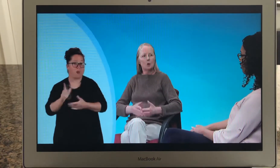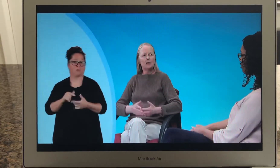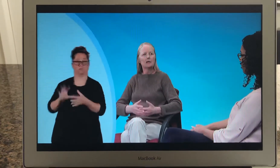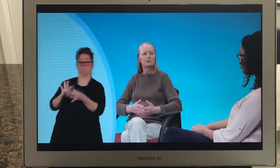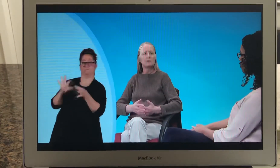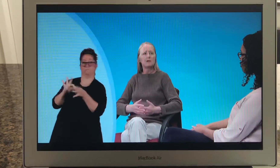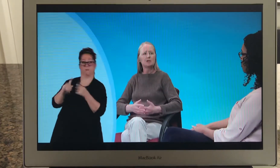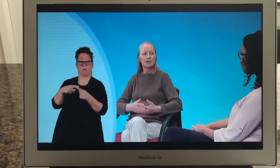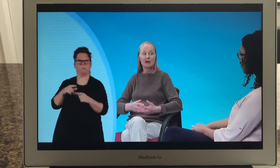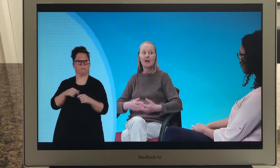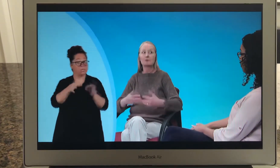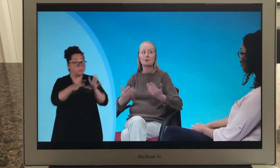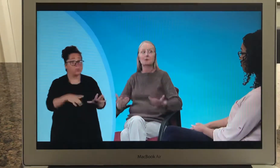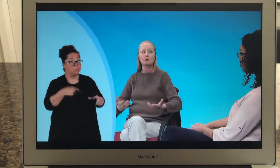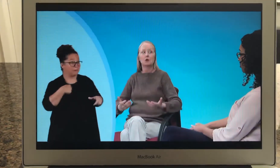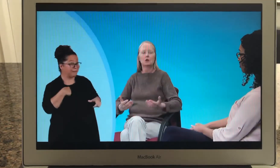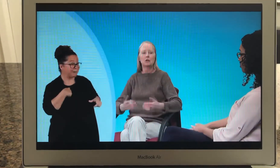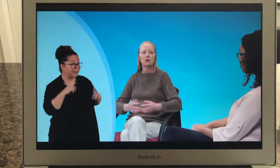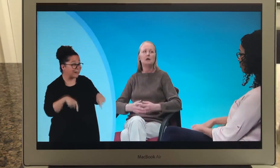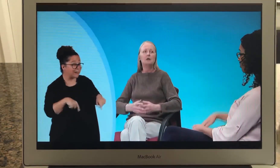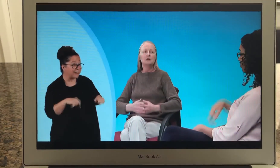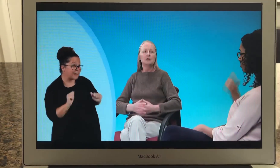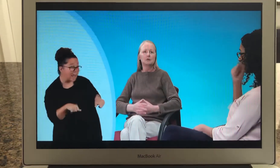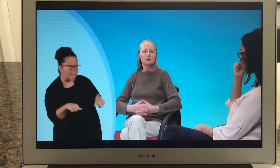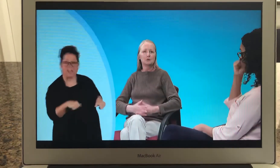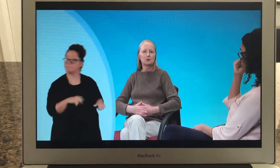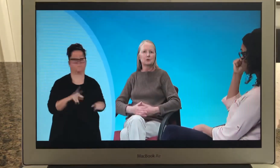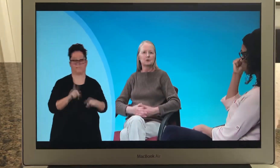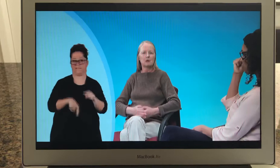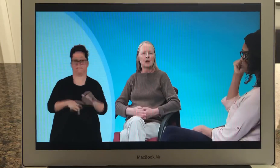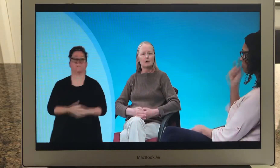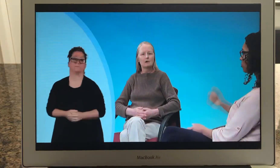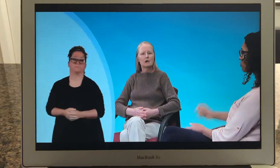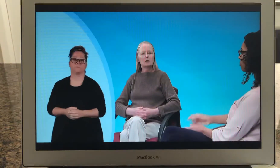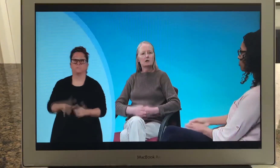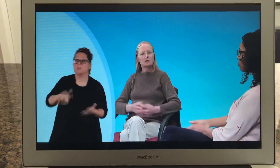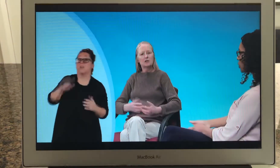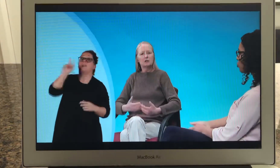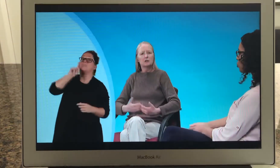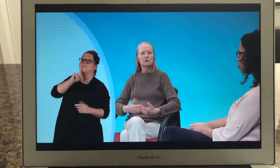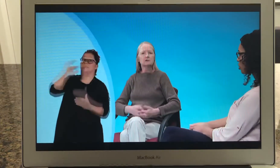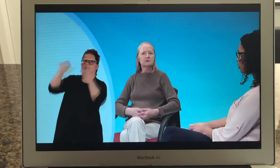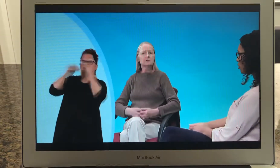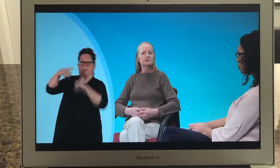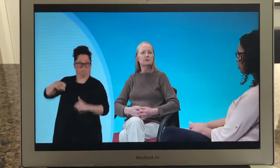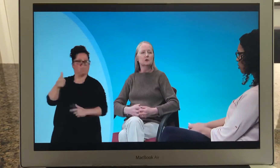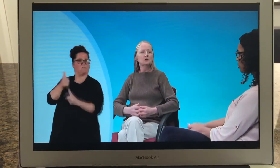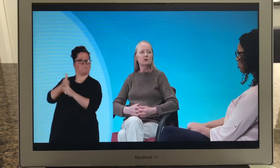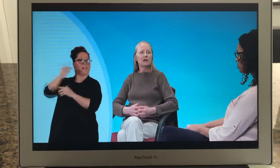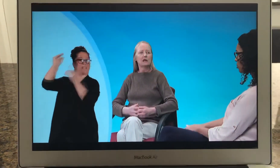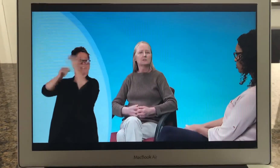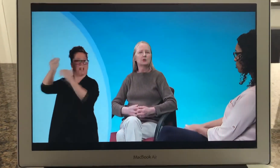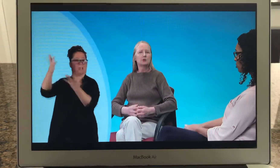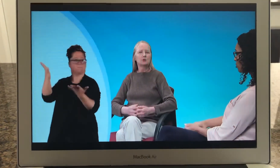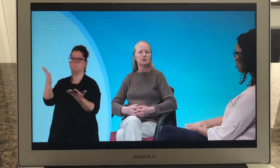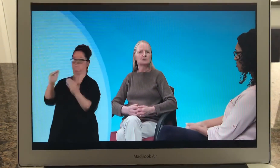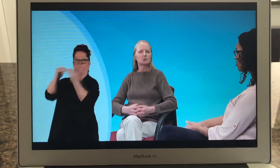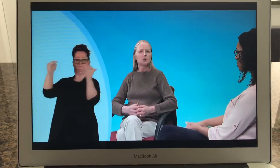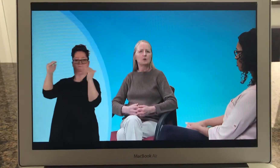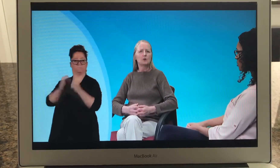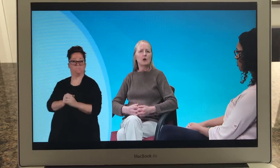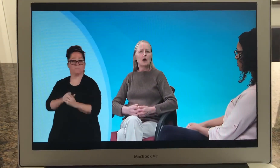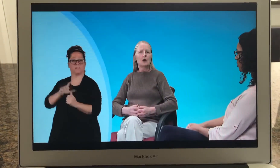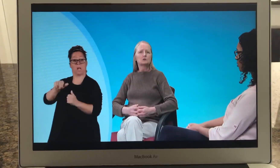information, their confidential information to share. It's not your confidential information to share as an interpreter. So as a deaf